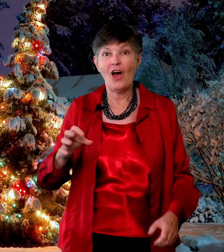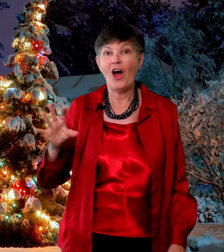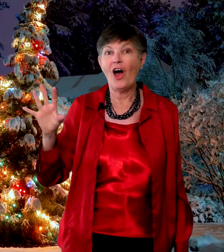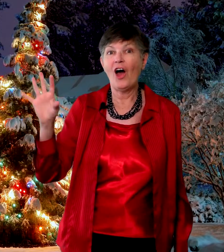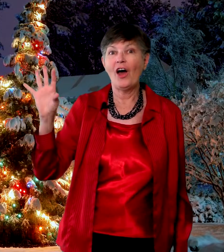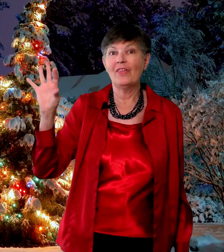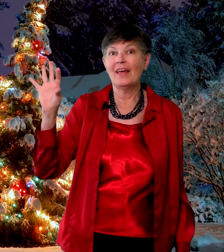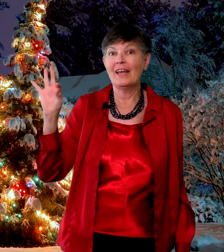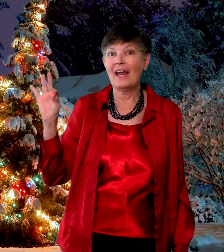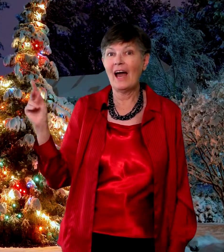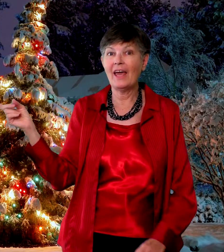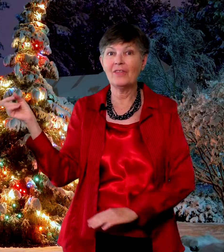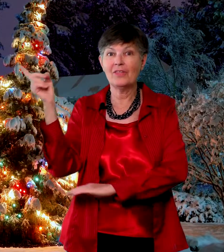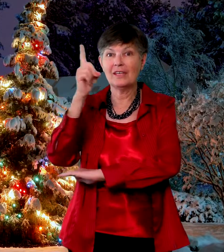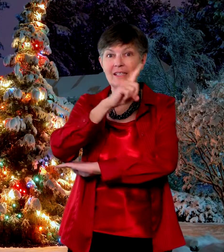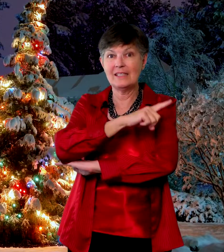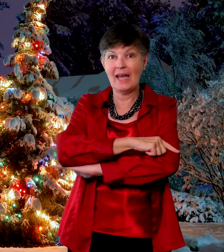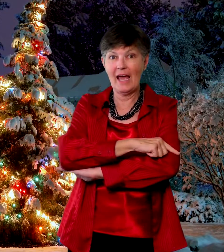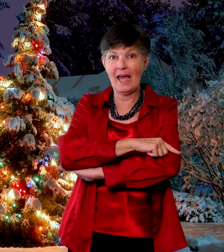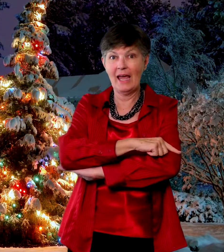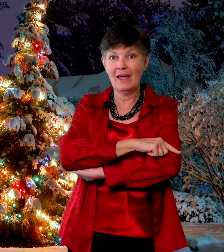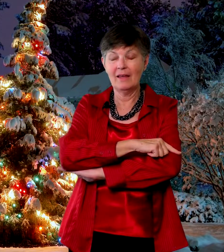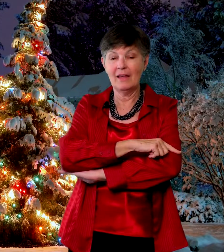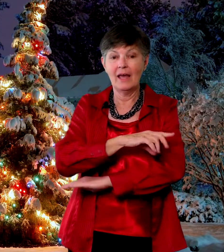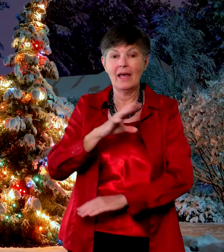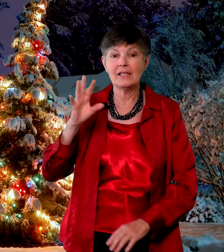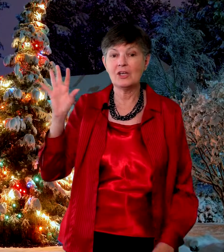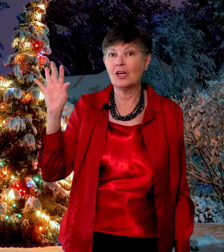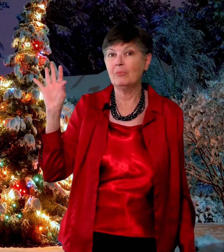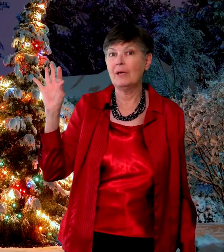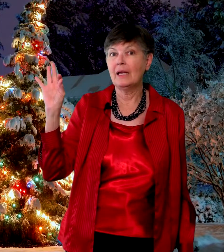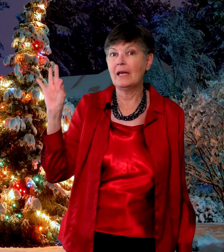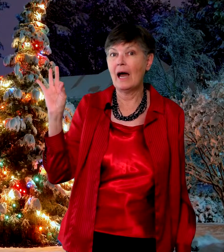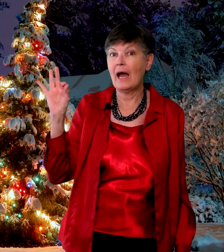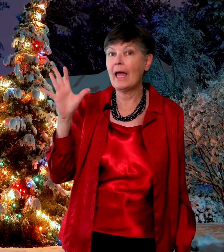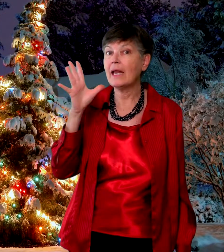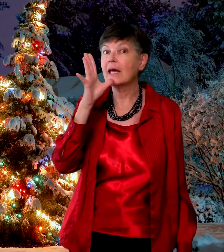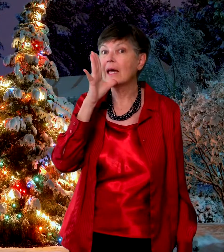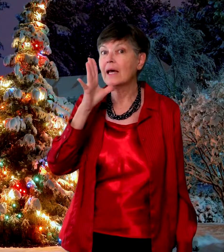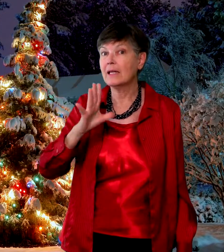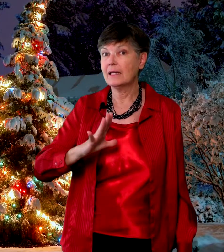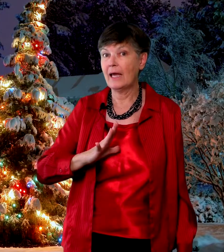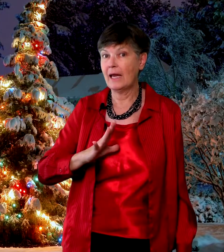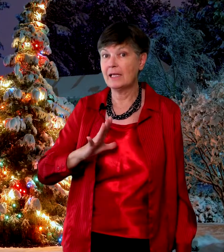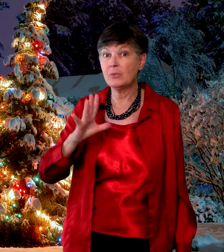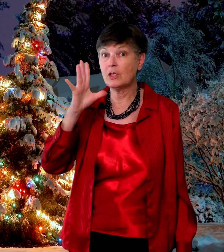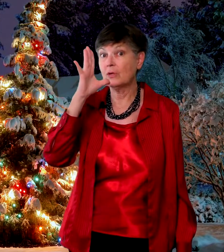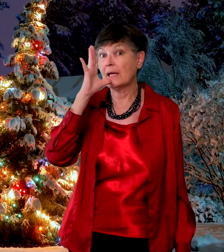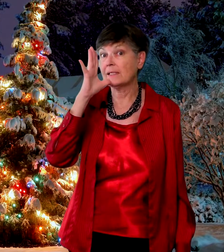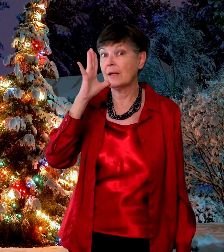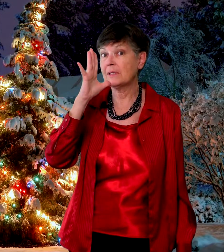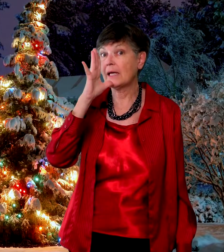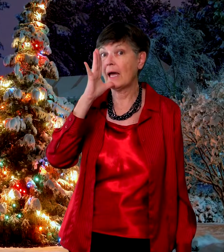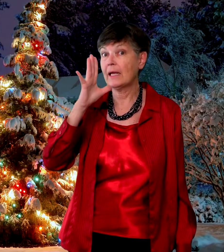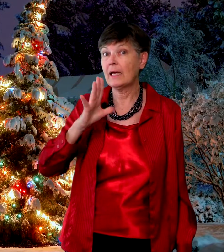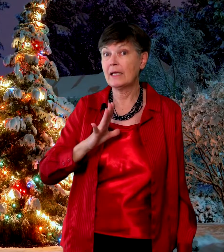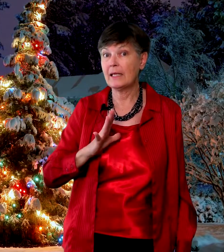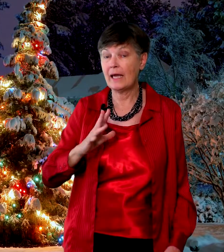On the 9th day, it's going to be 9 ladies. We can do that same sign.